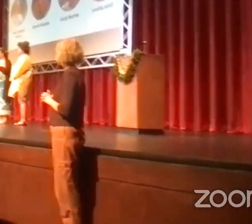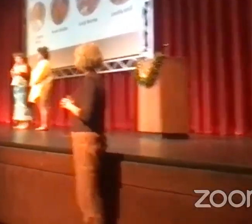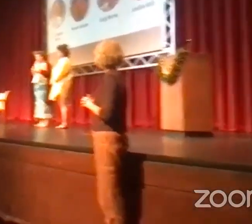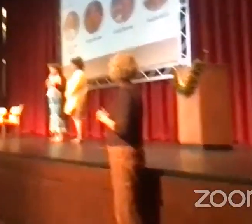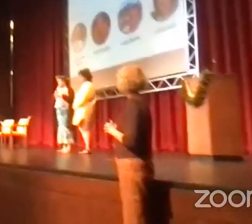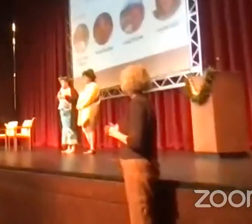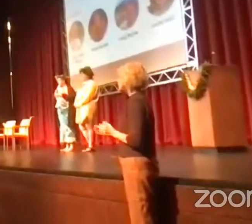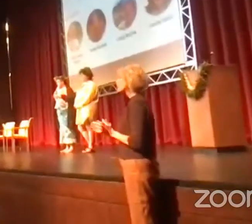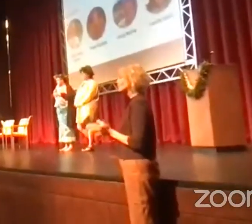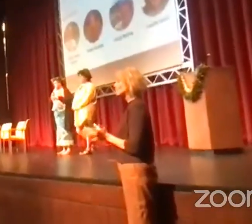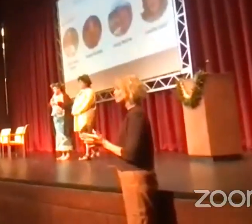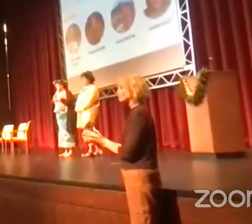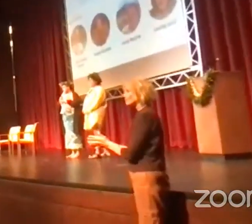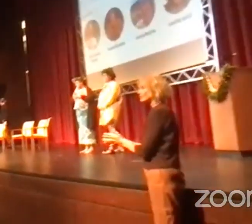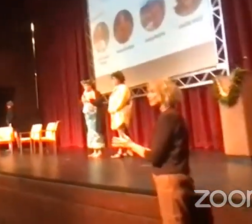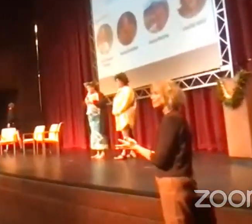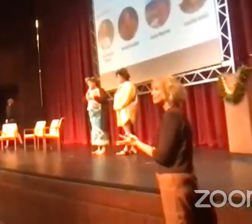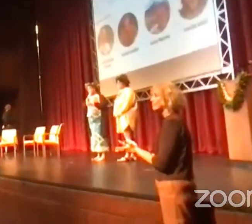to visit